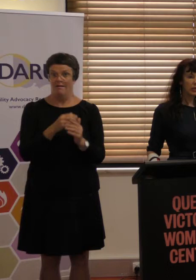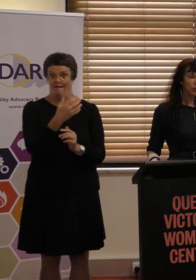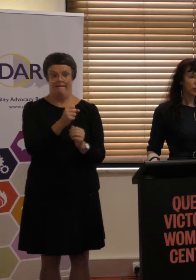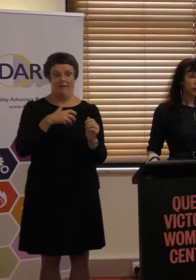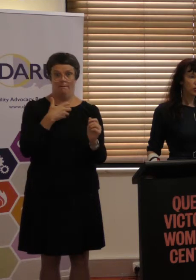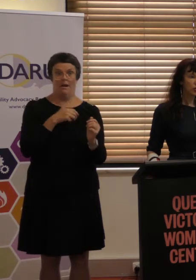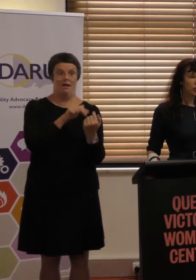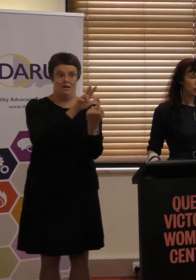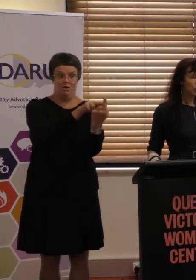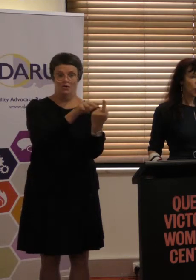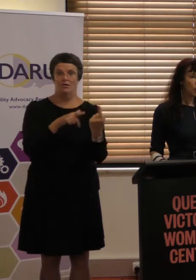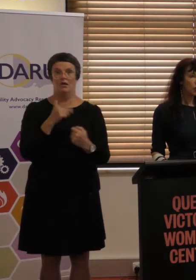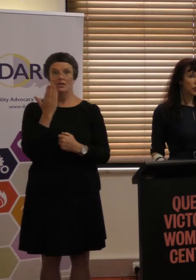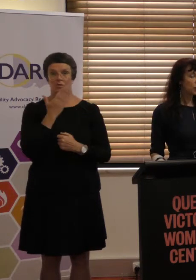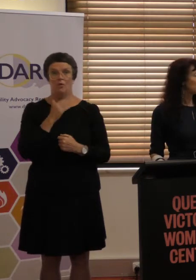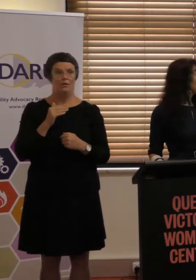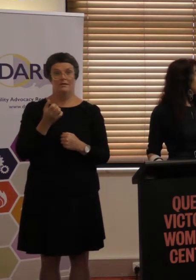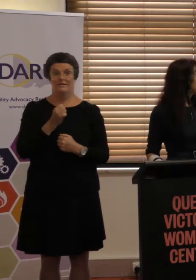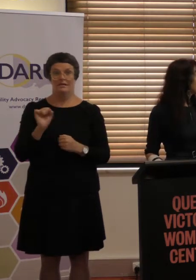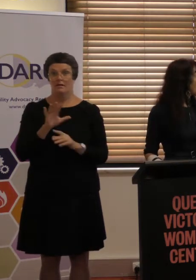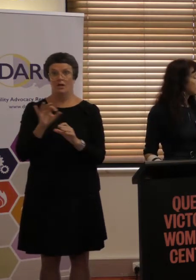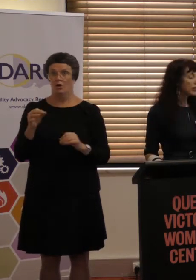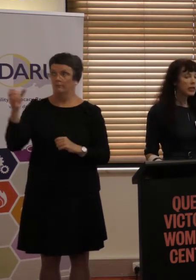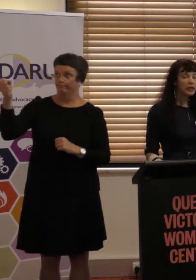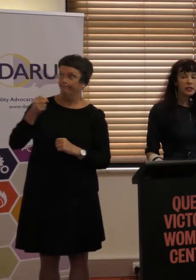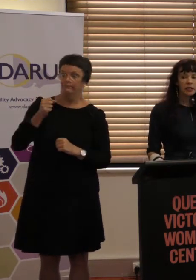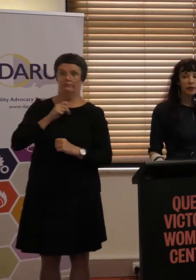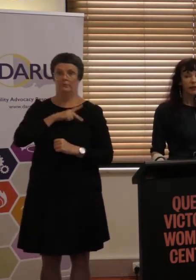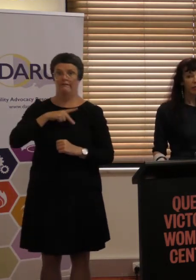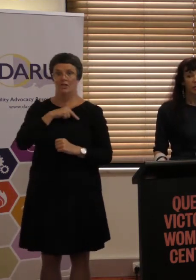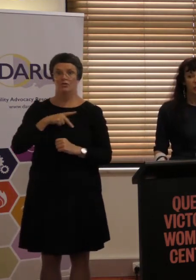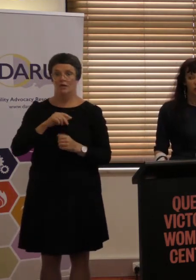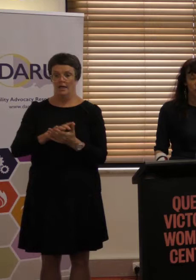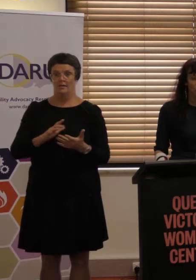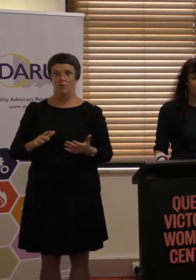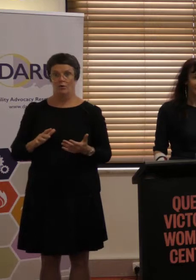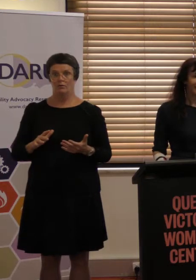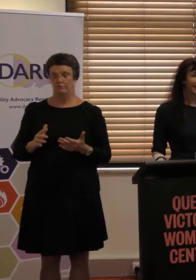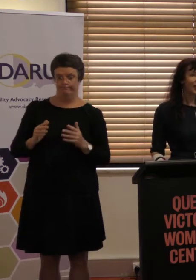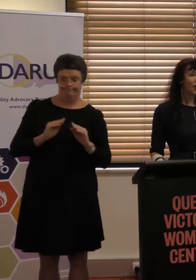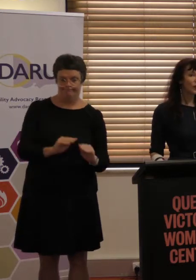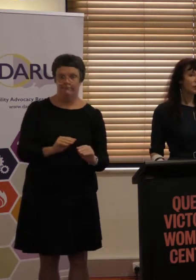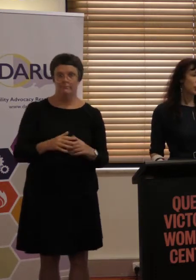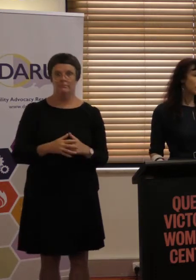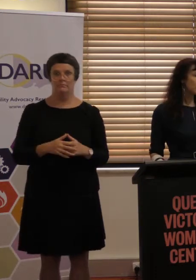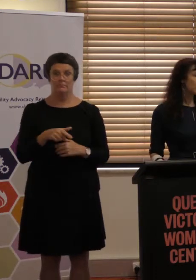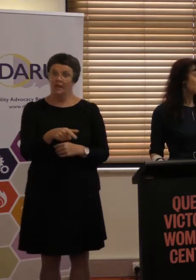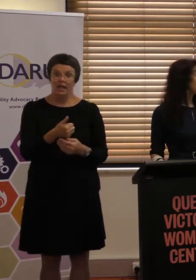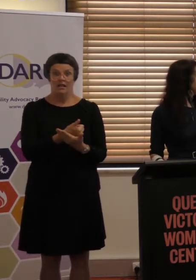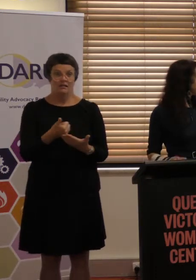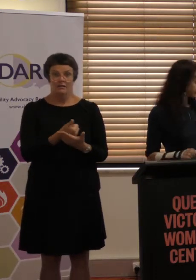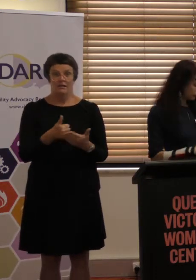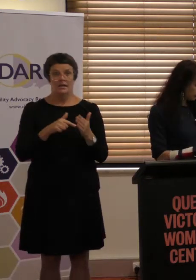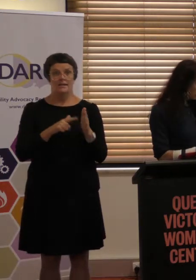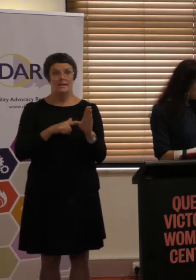the experts who know what to do with this child. And he is a very typical child of special school